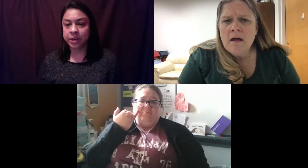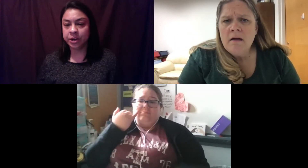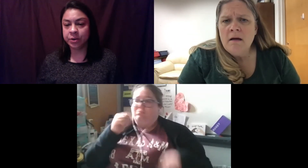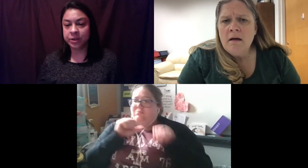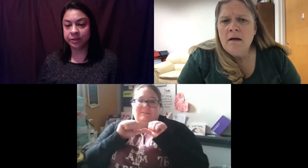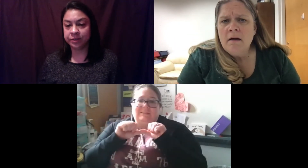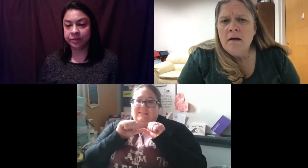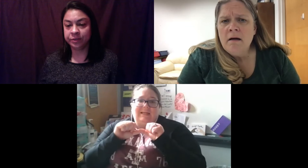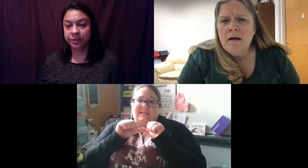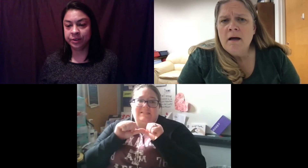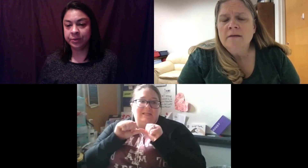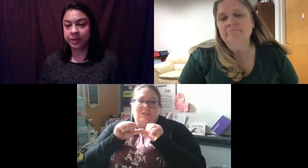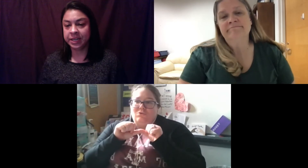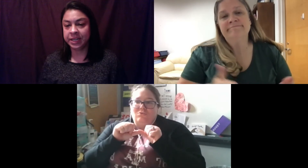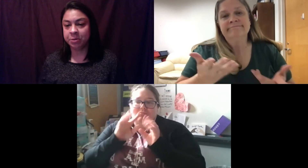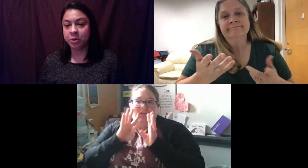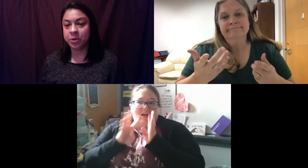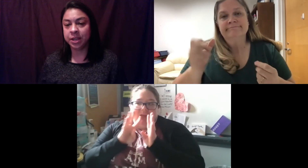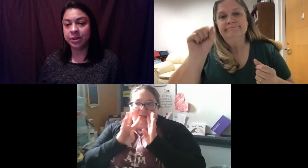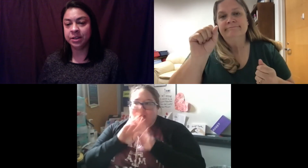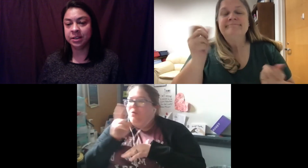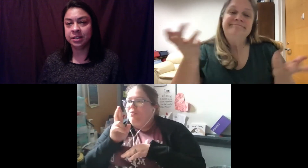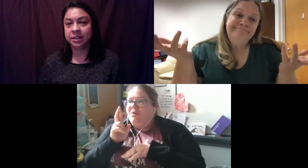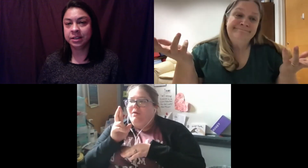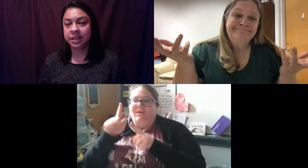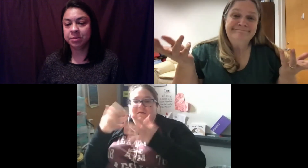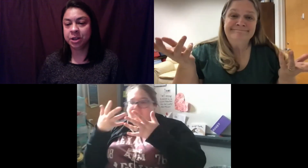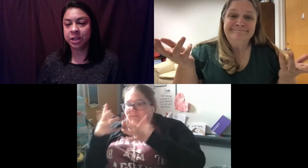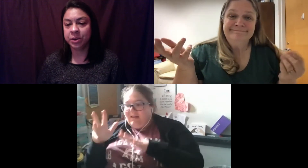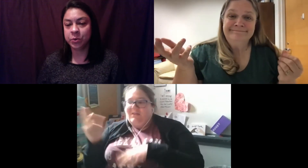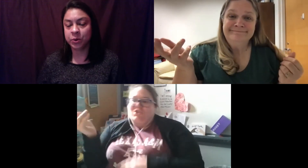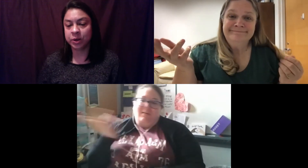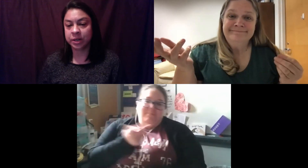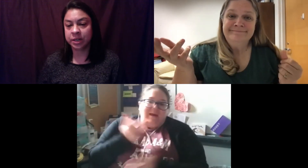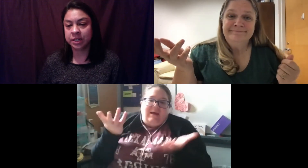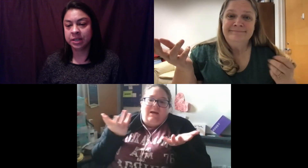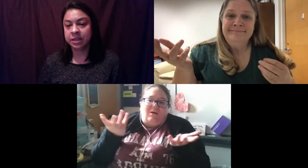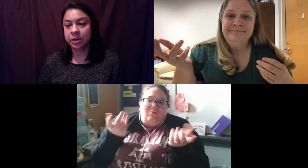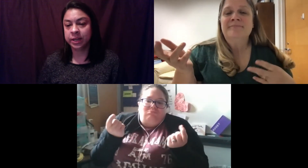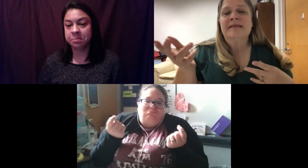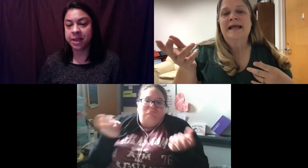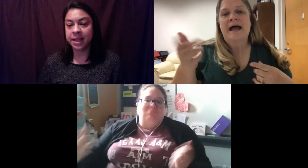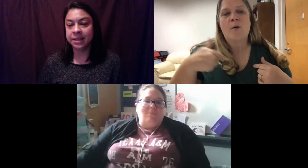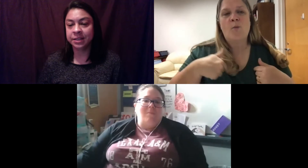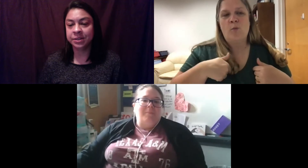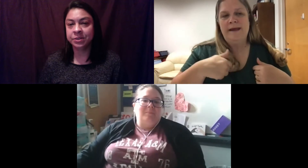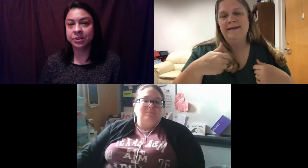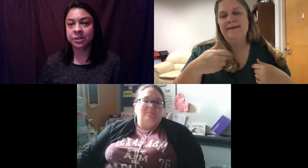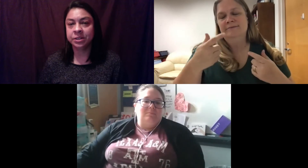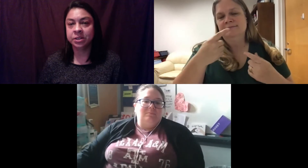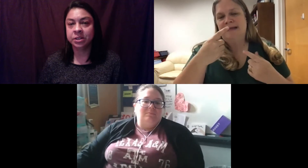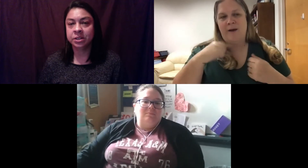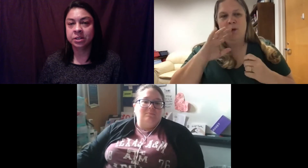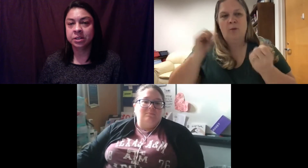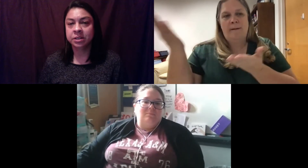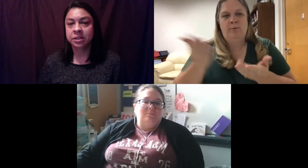Yeah, we didn't know if we needed to keep going, keep talking, or go ahead and come back.